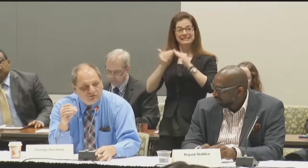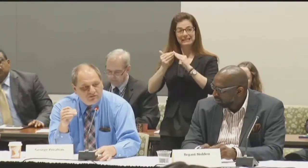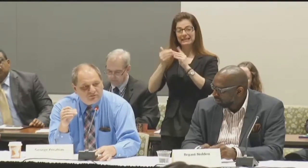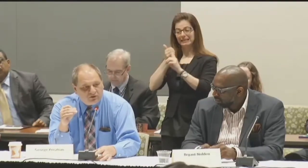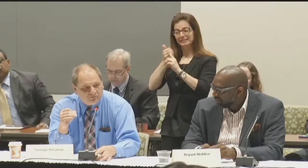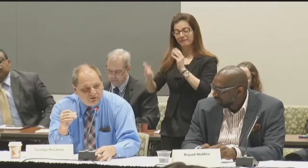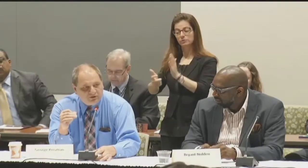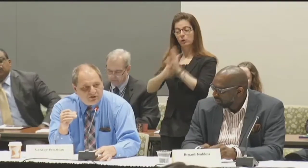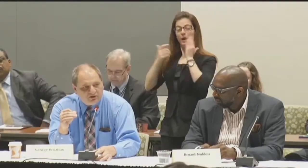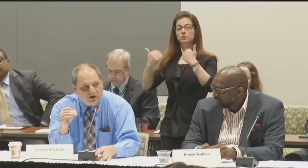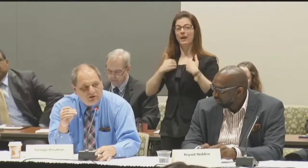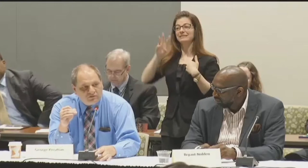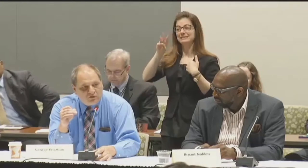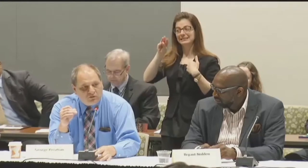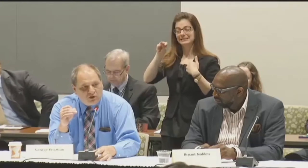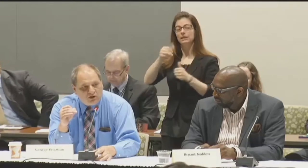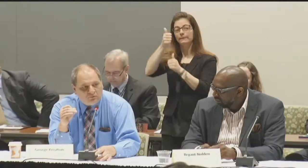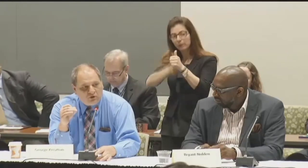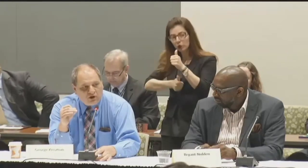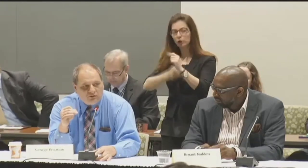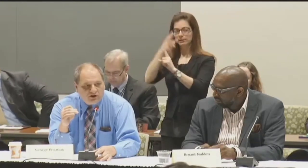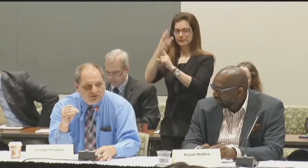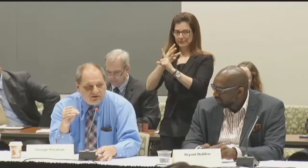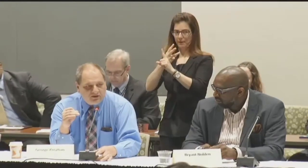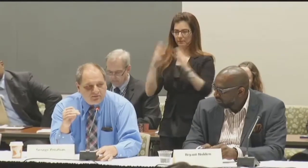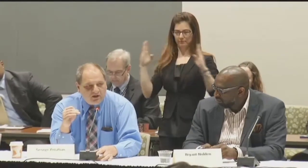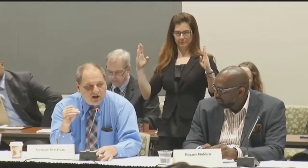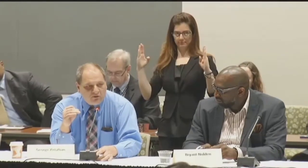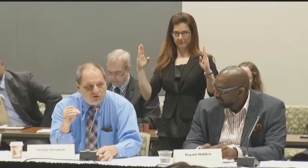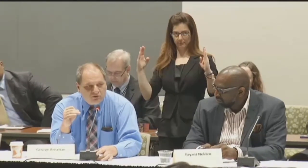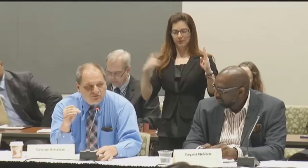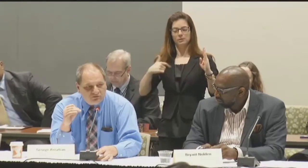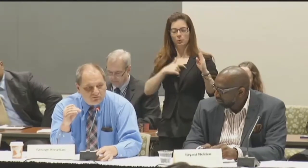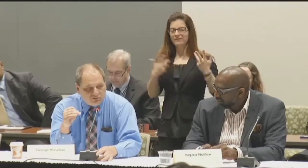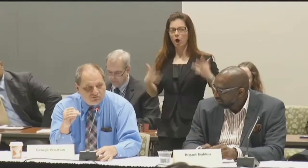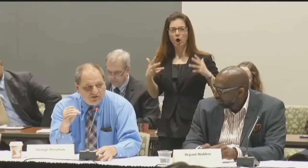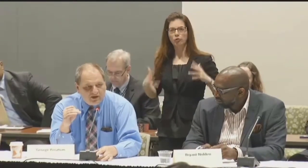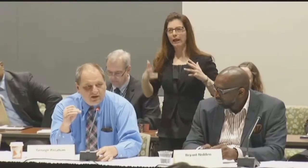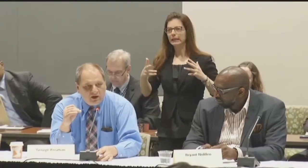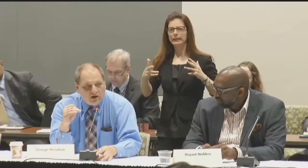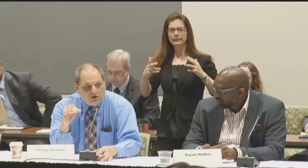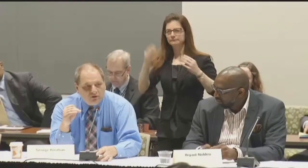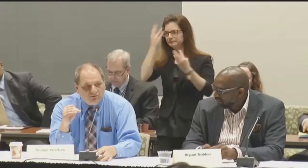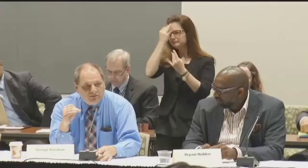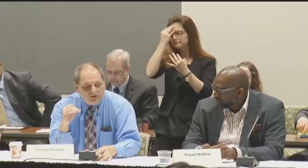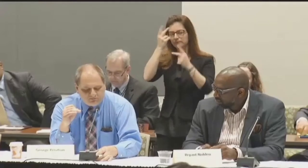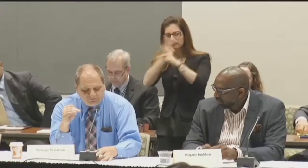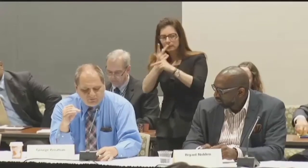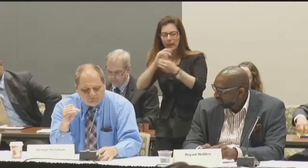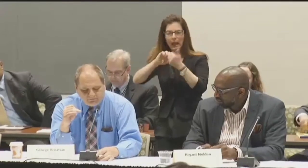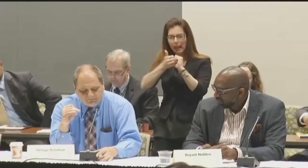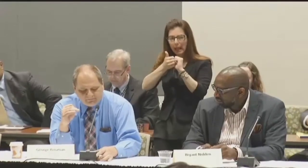per 6-month period. So we're already thinking about how we're going to approach that.